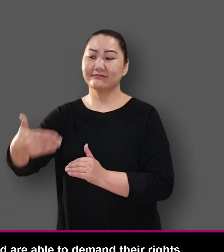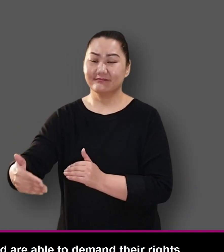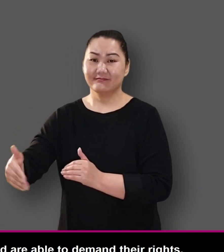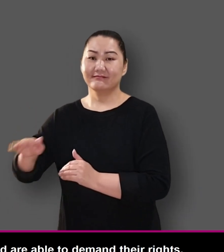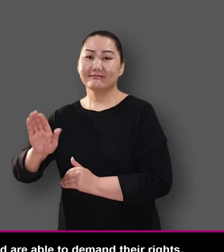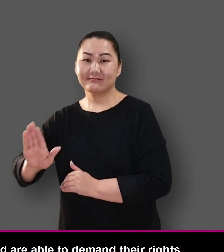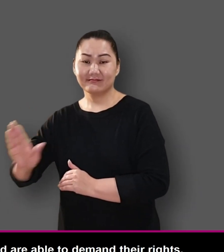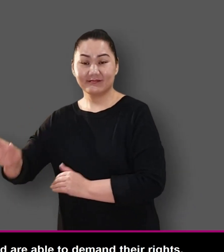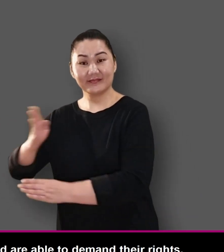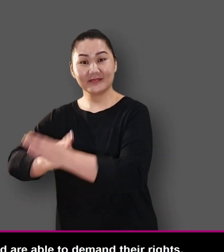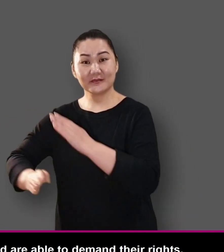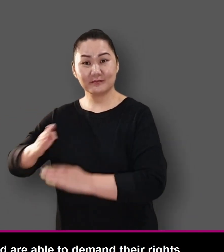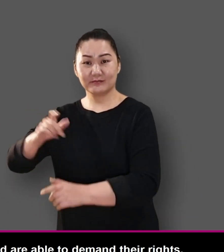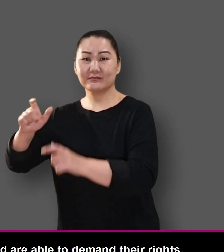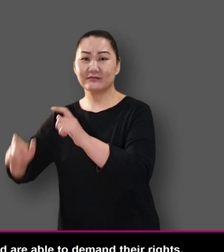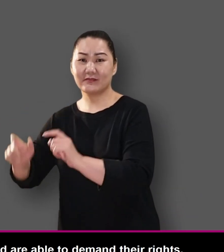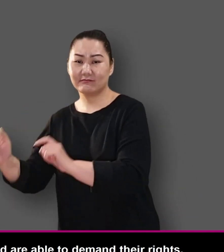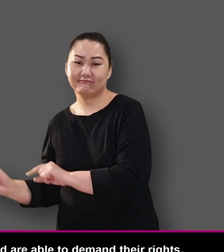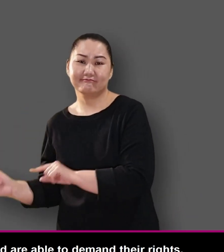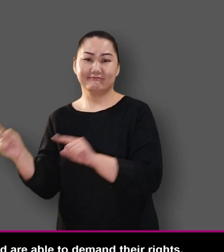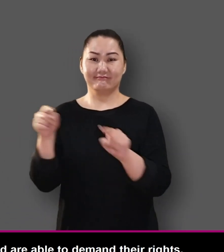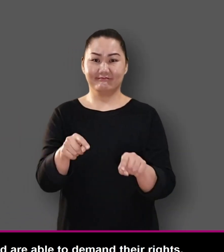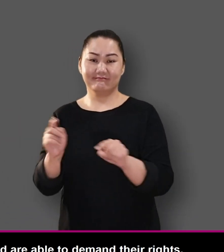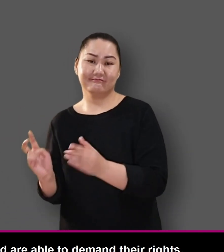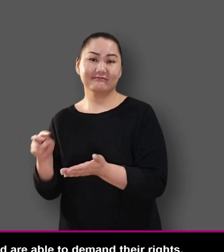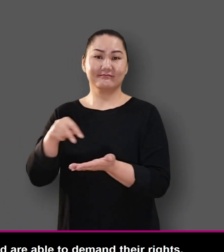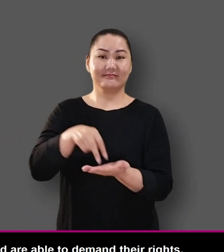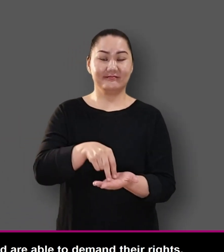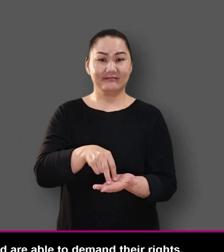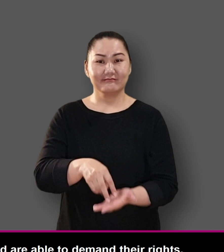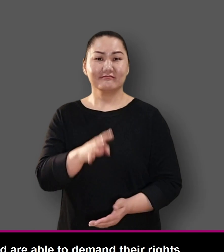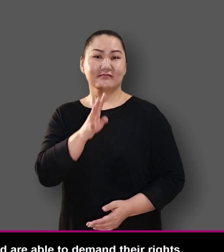so that they have a voice and are able to demand their rights.